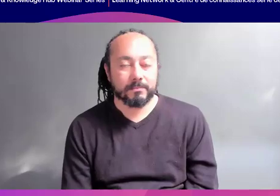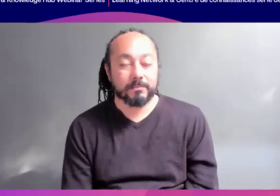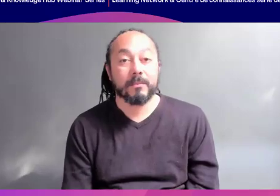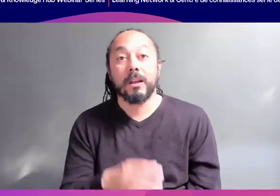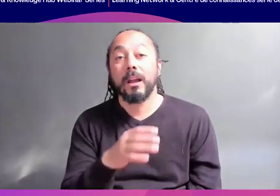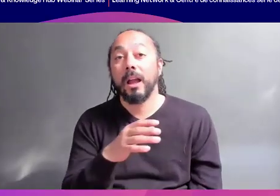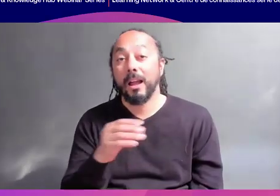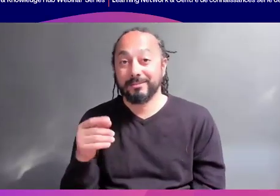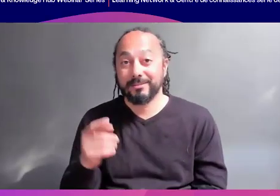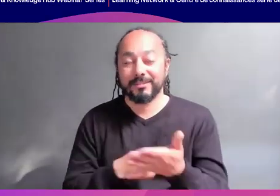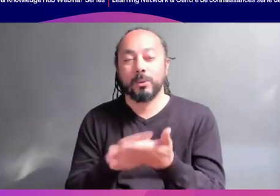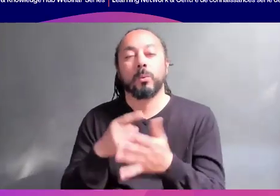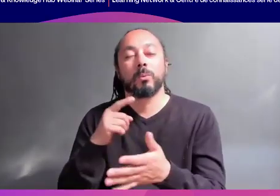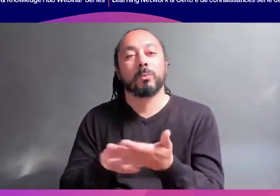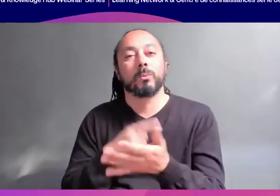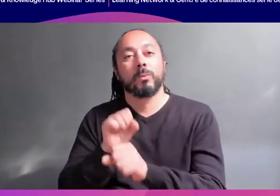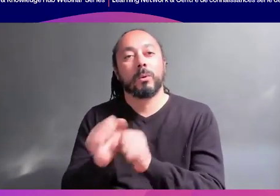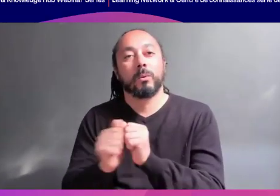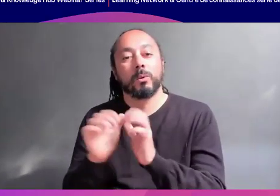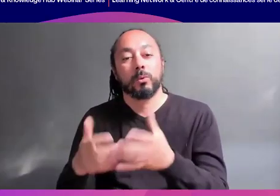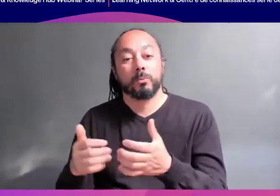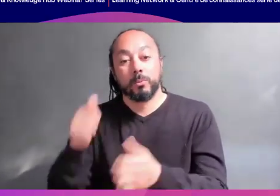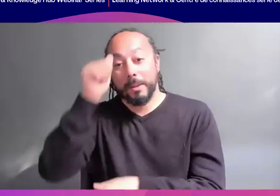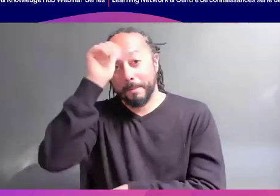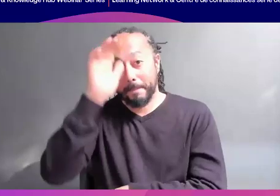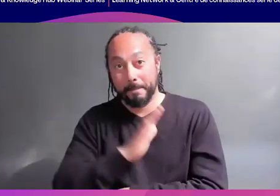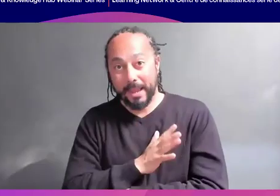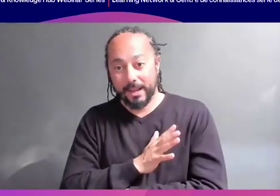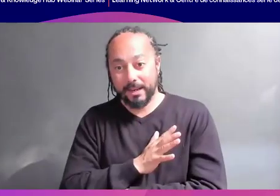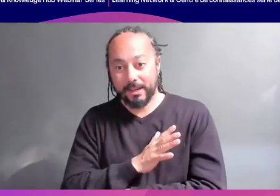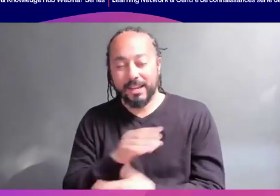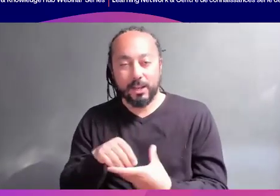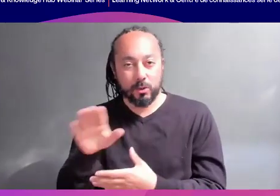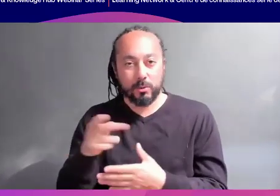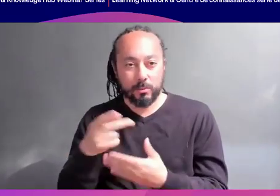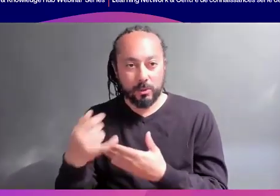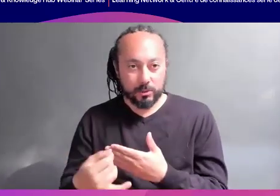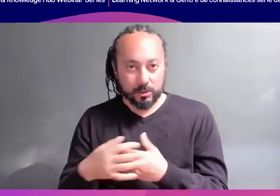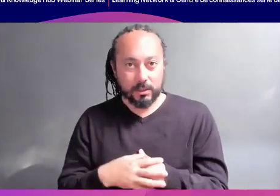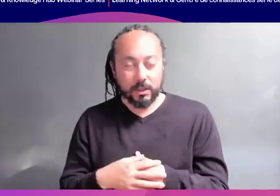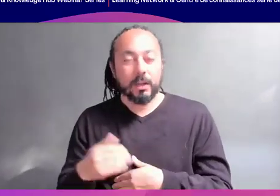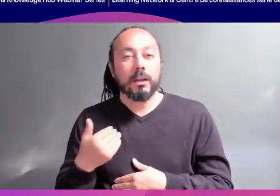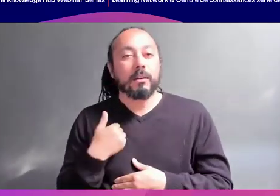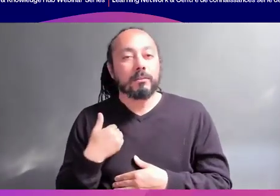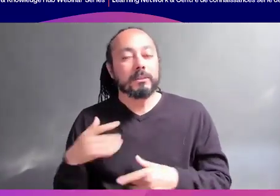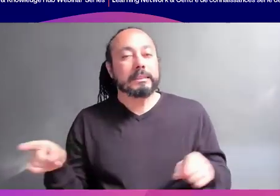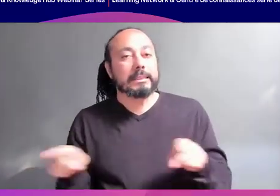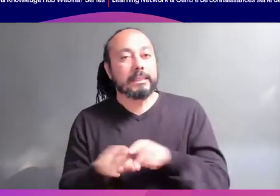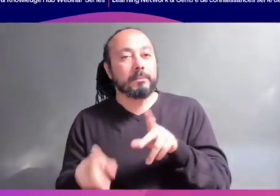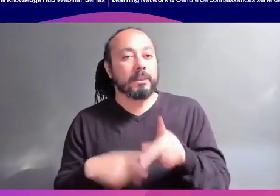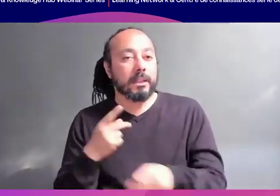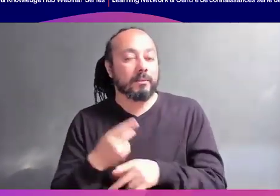men in your project, you had some of the same kinds of thinking or same kind of